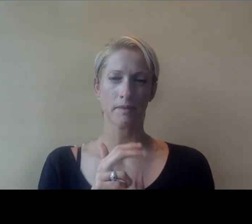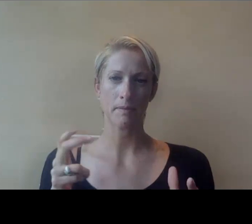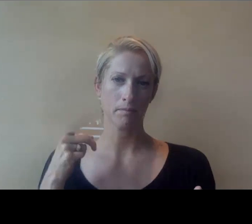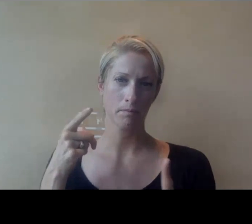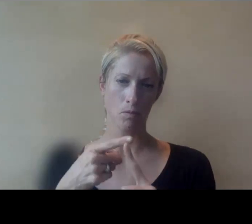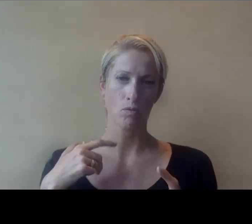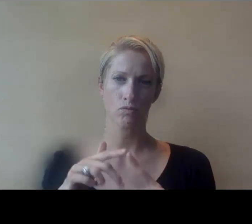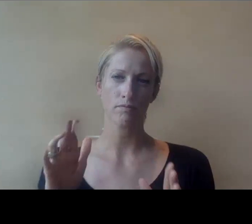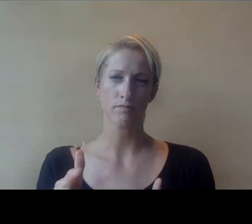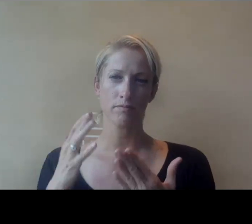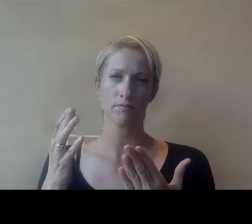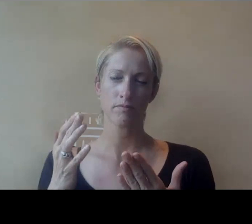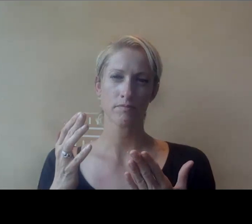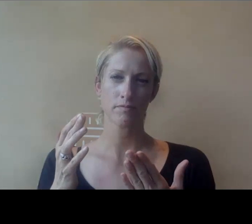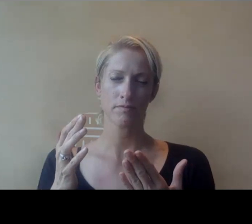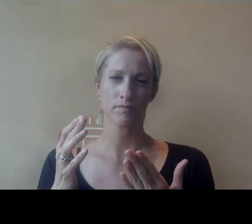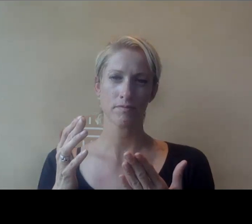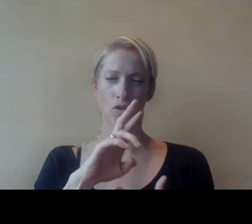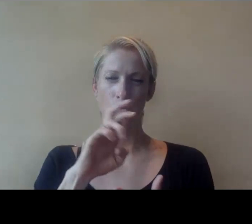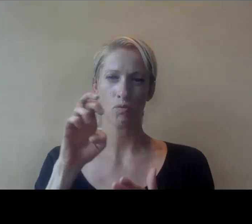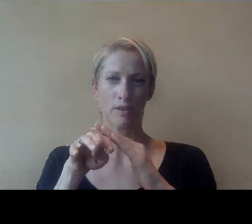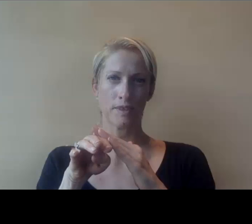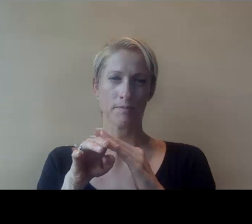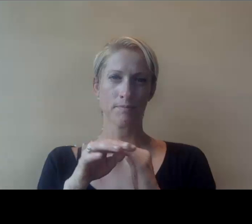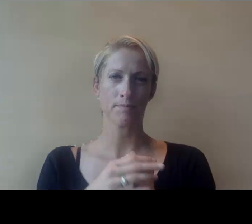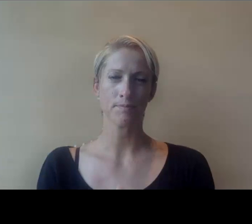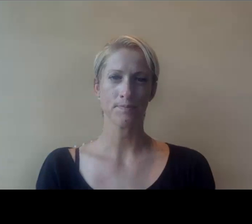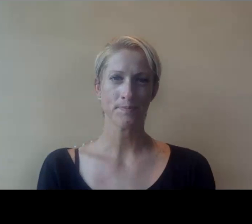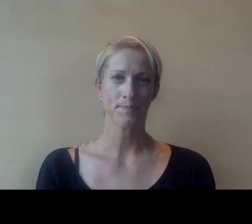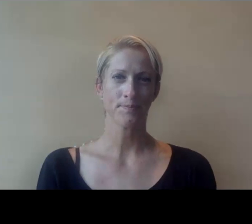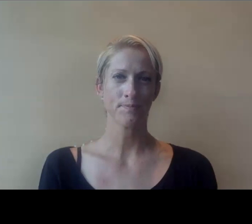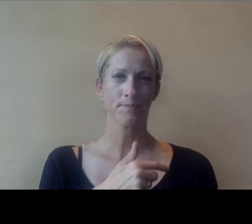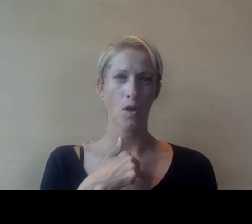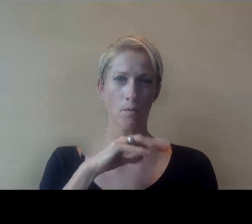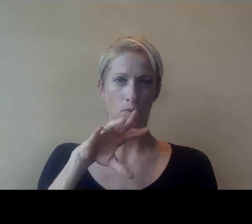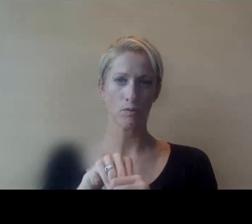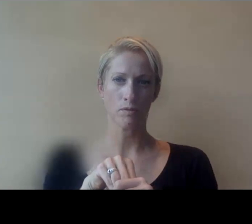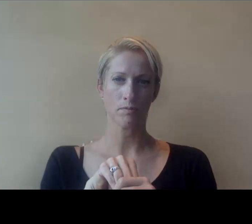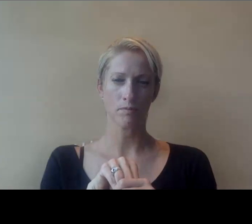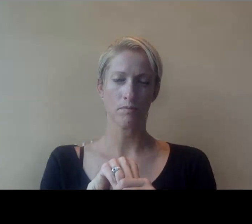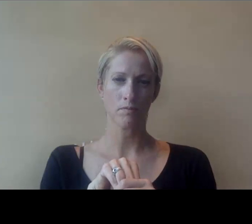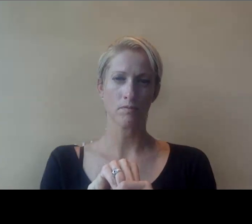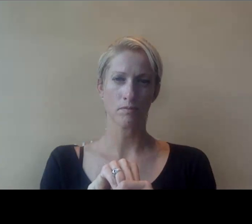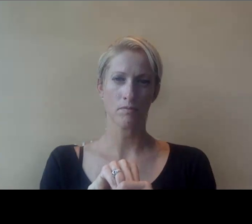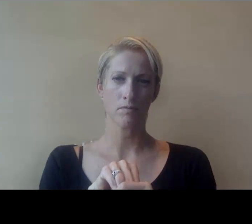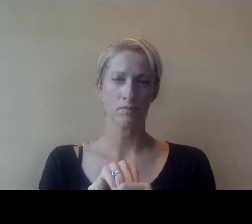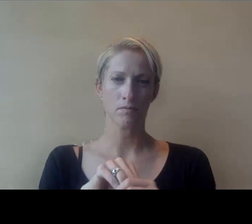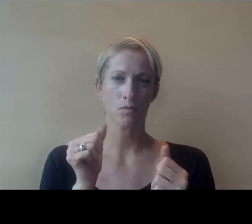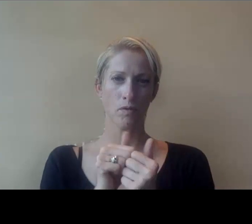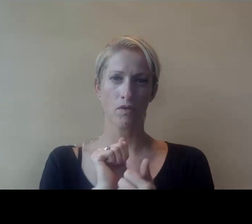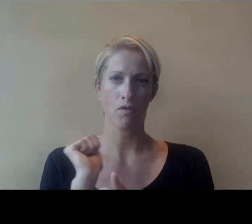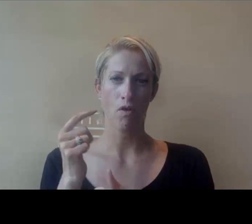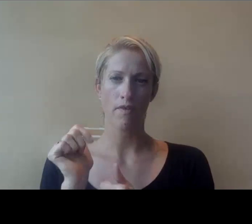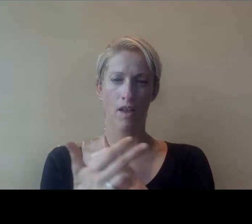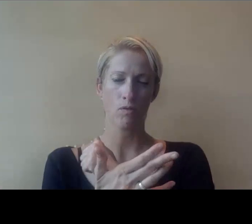in specifically the reentry space for digital equity. Our participants that we work with, and all across the country, we